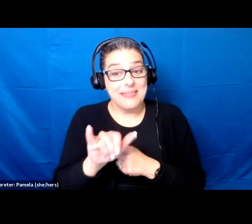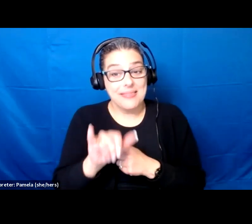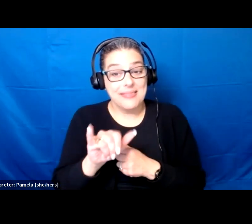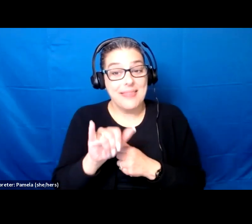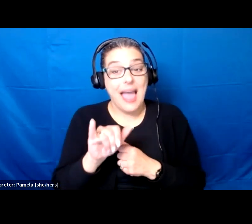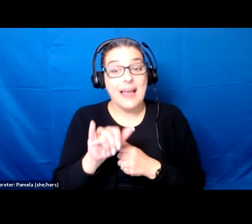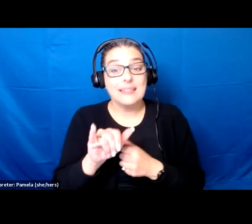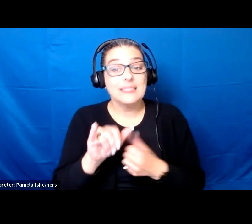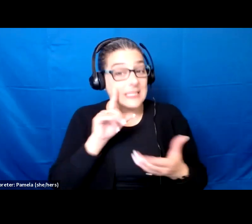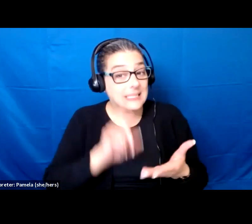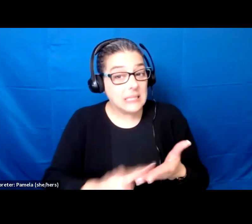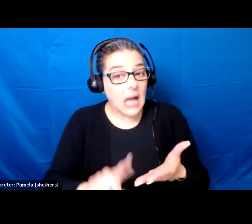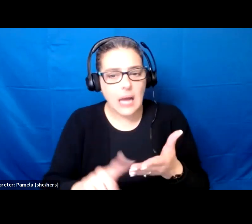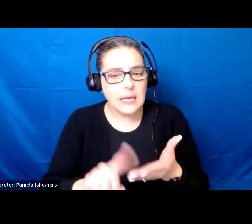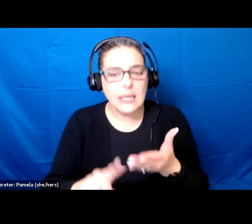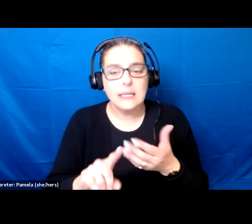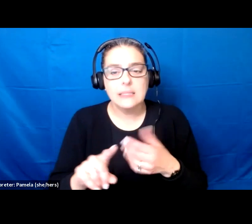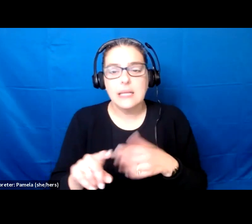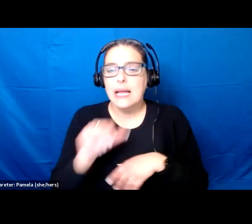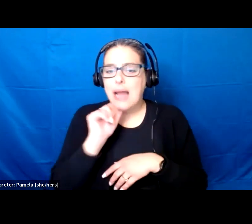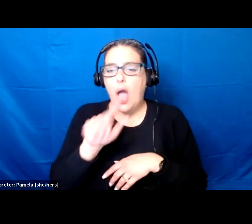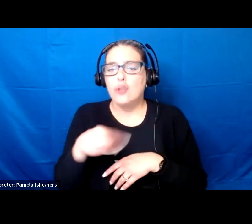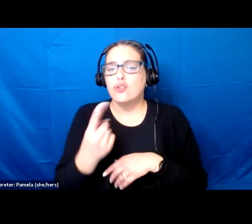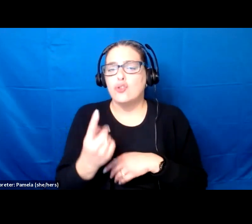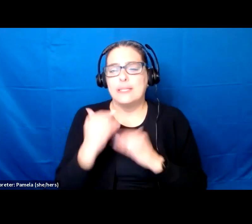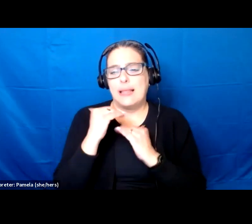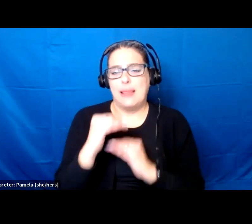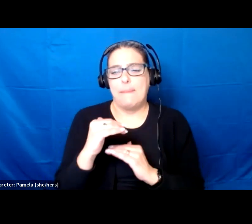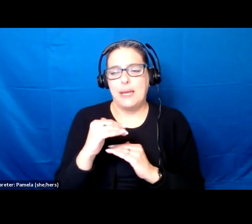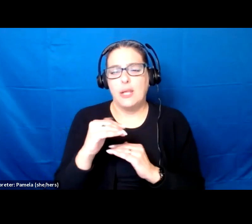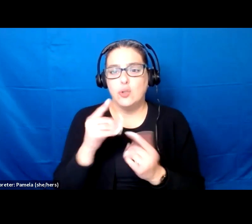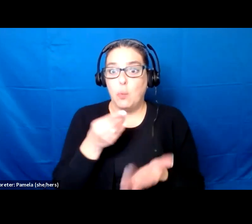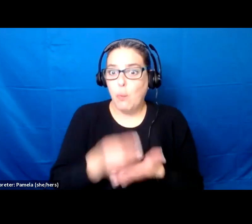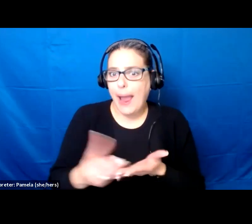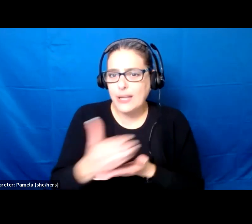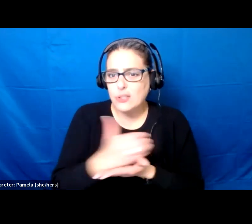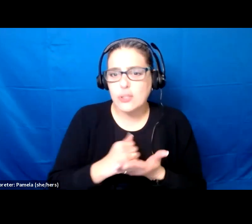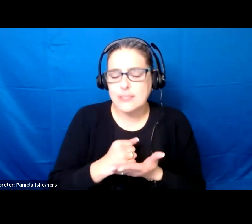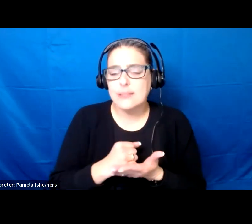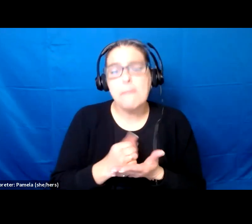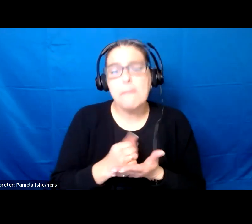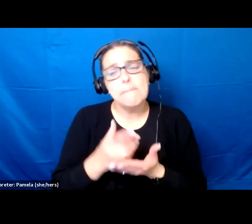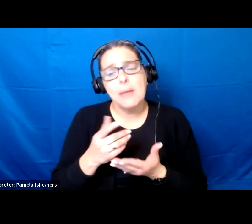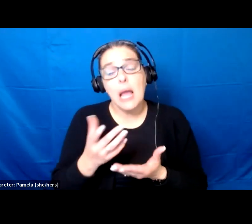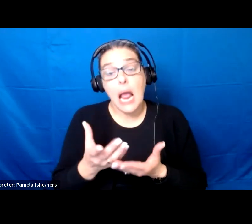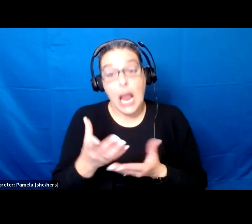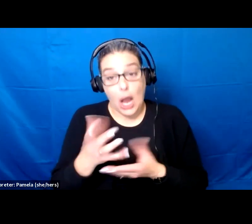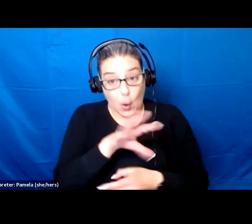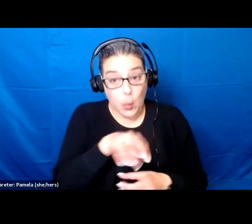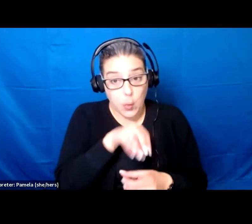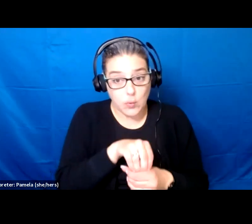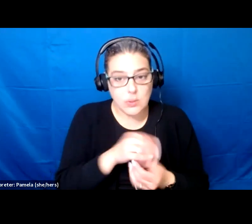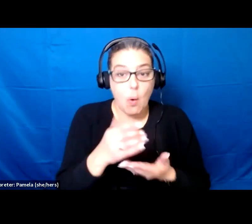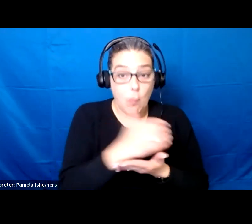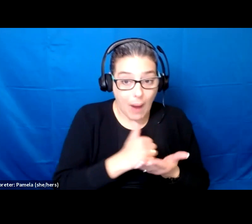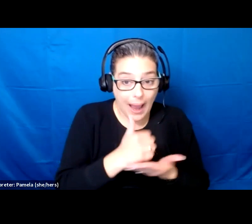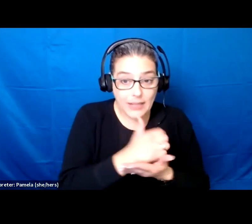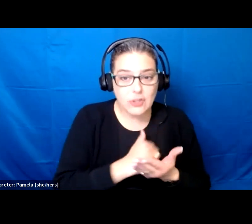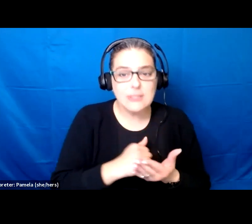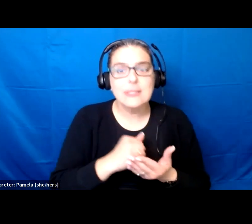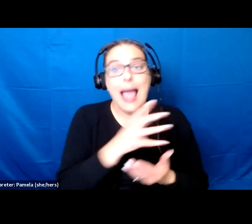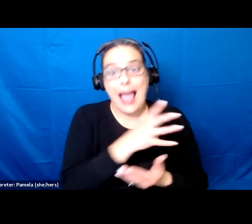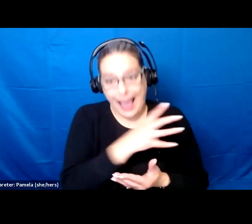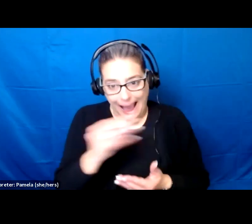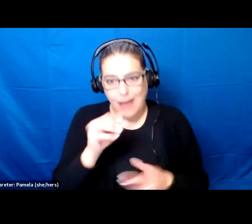limited to, wages across the state. And that certainly includes workers